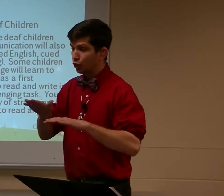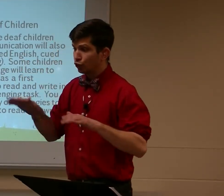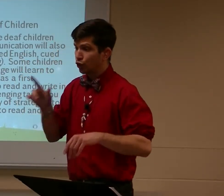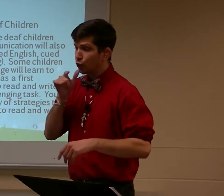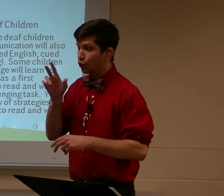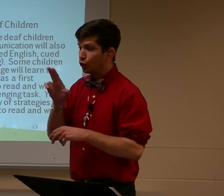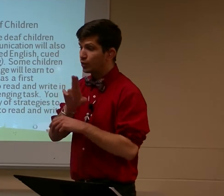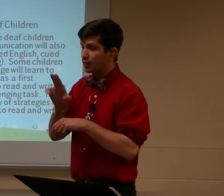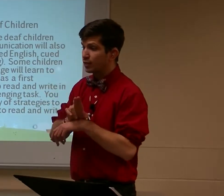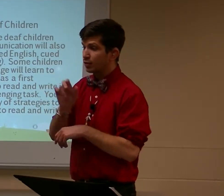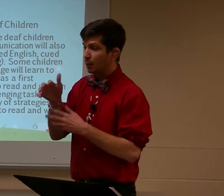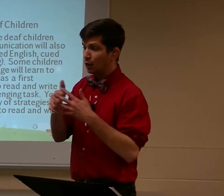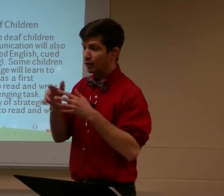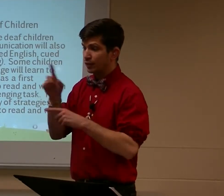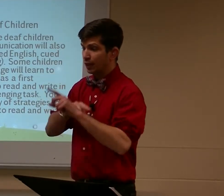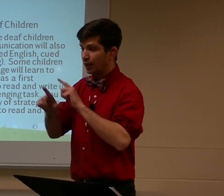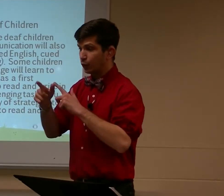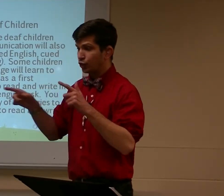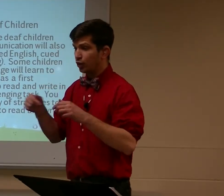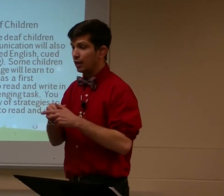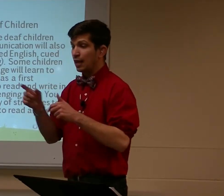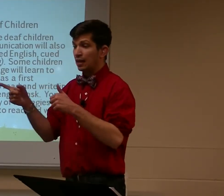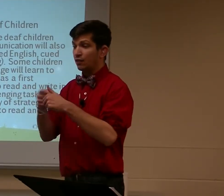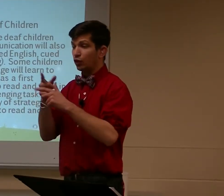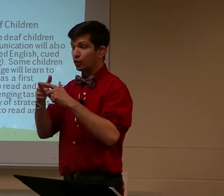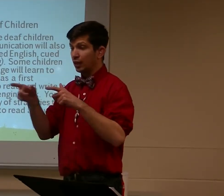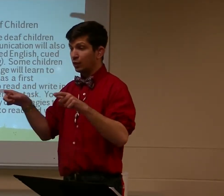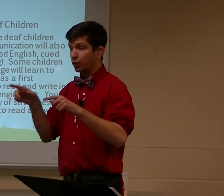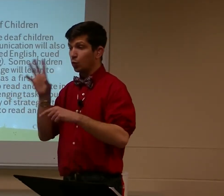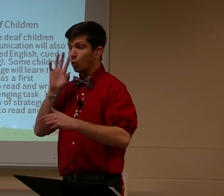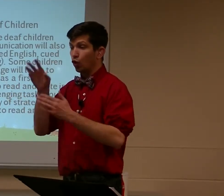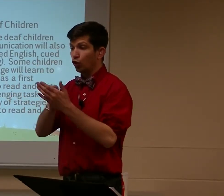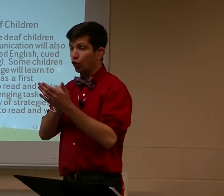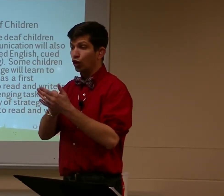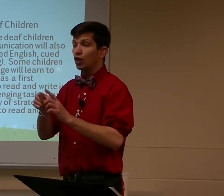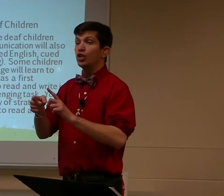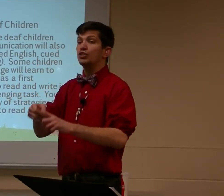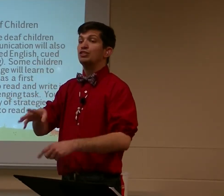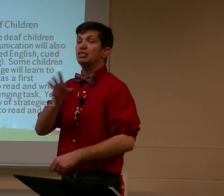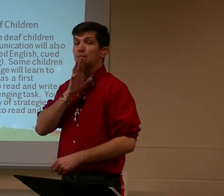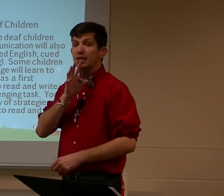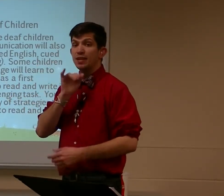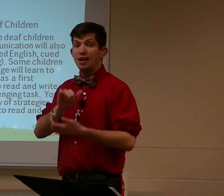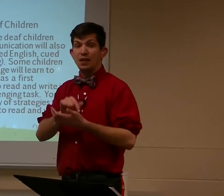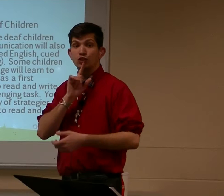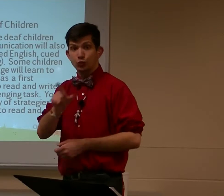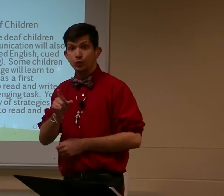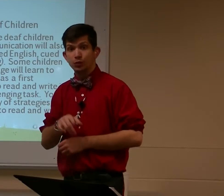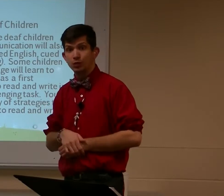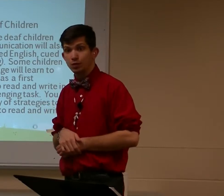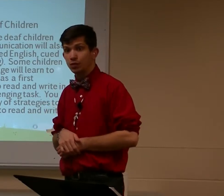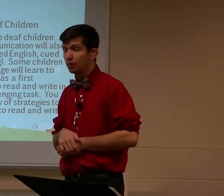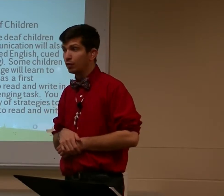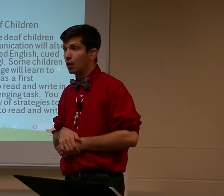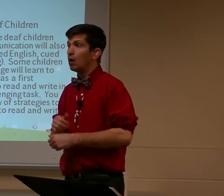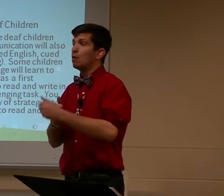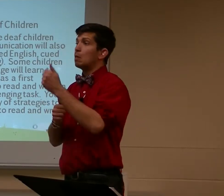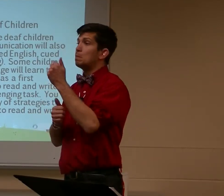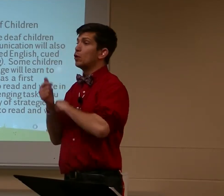children who uses American Sign Language as the first language will learn to speak, and that's true. Most